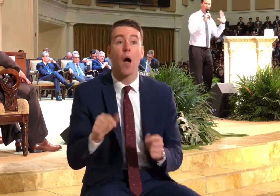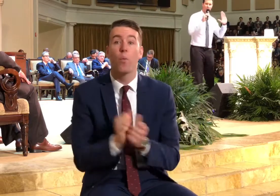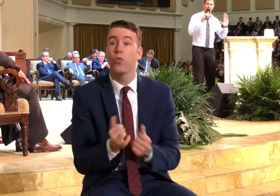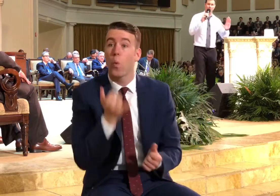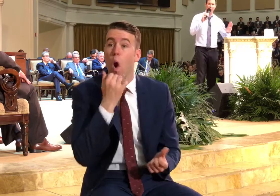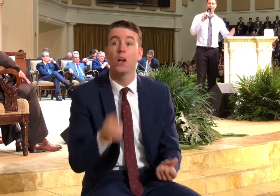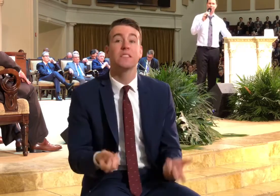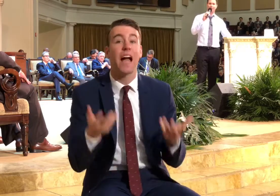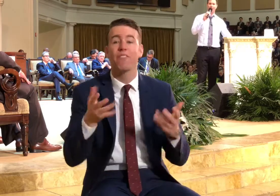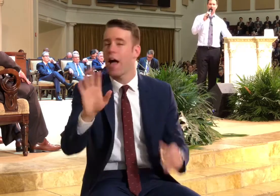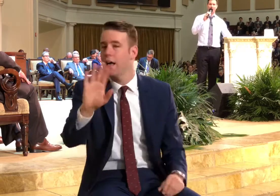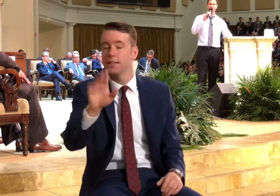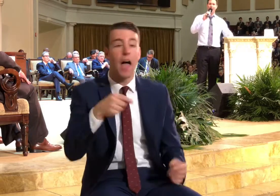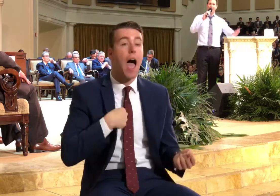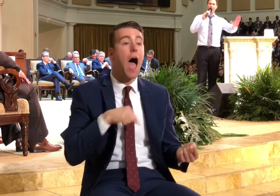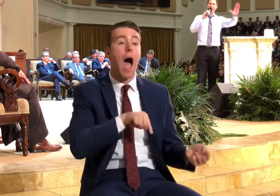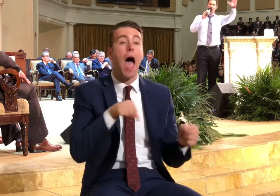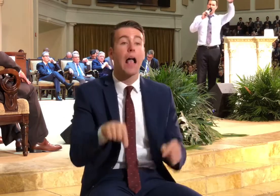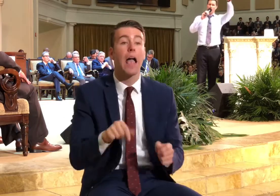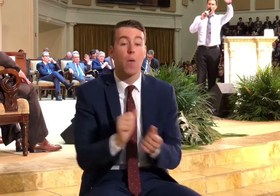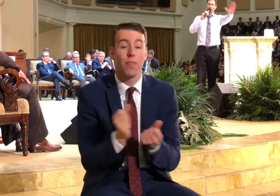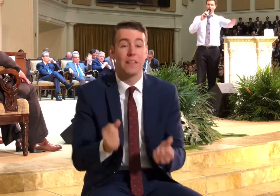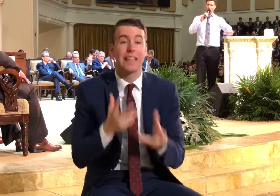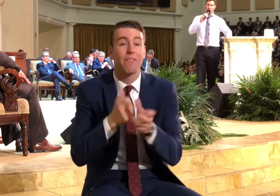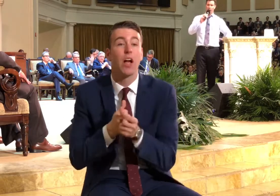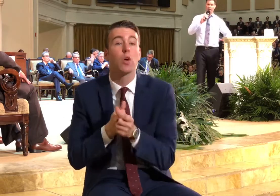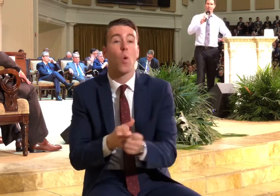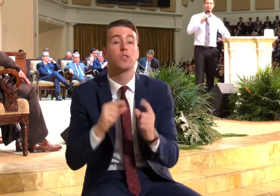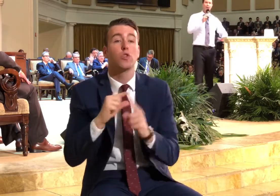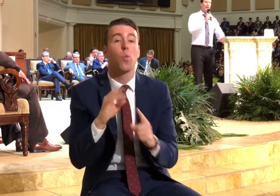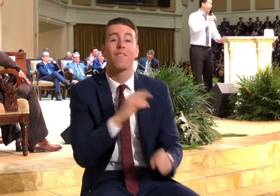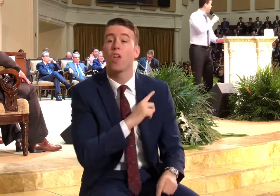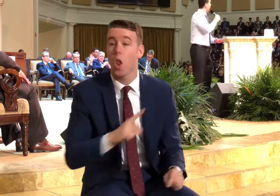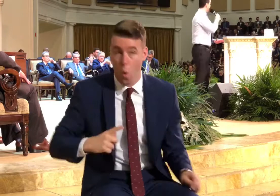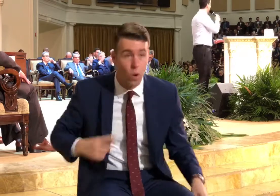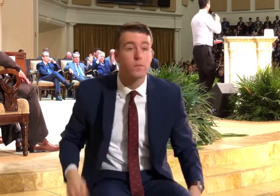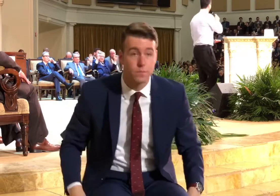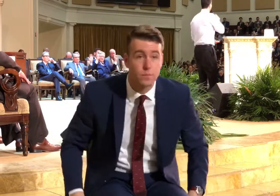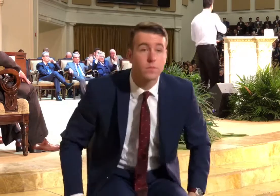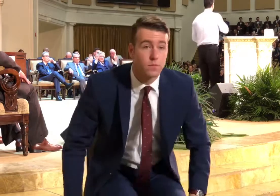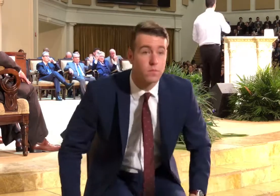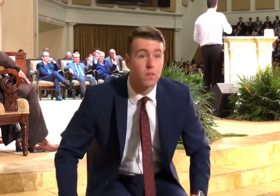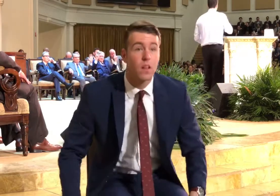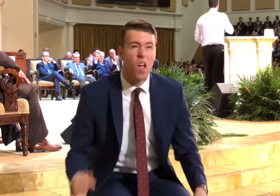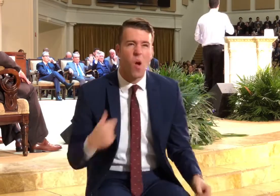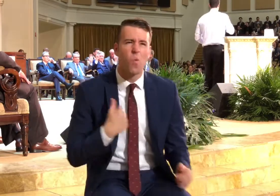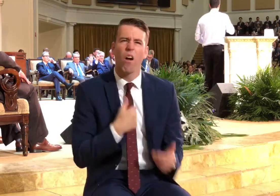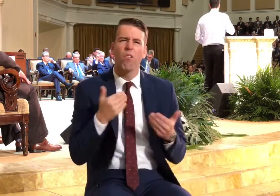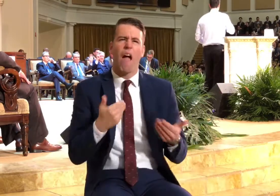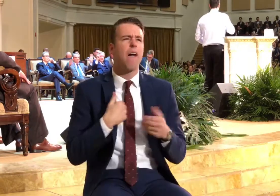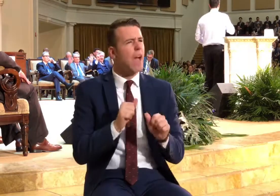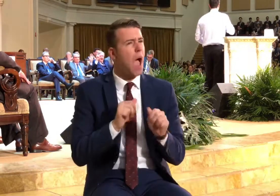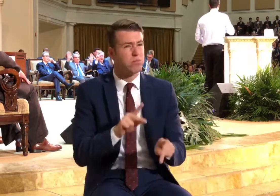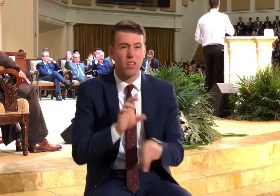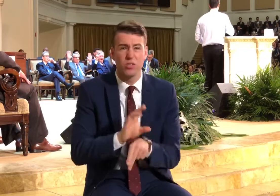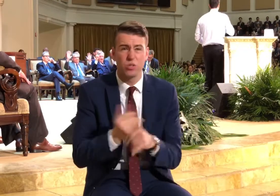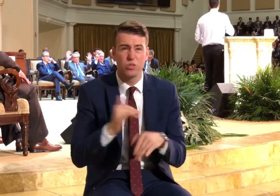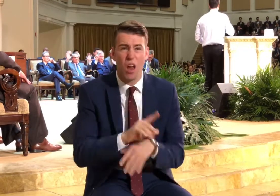I came to bring a sacrifice according to the word of the Lord. Can we have a little apostolic church